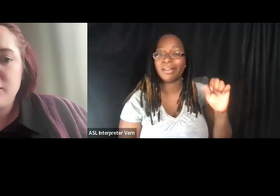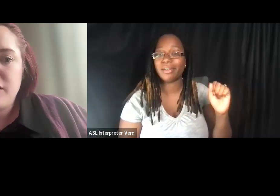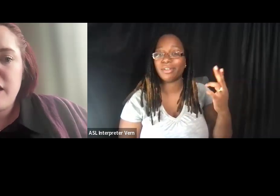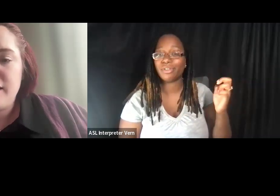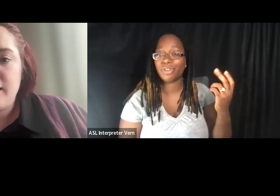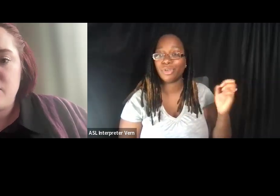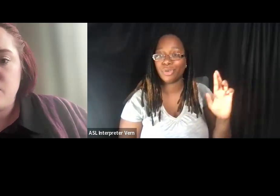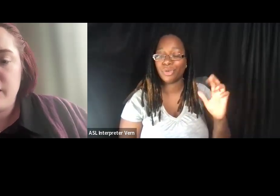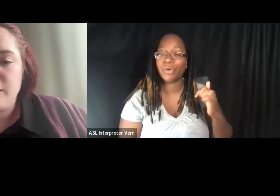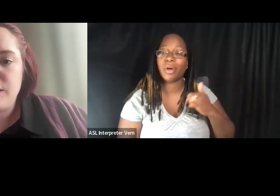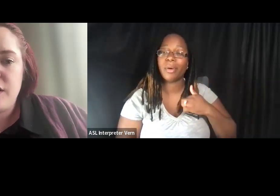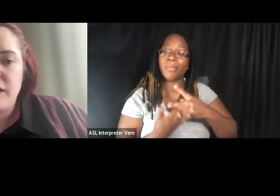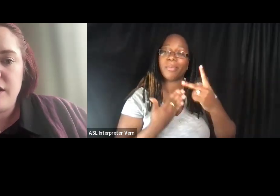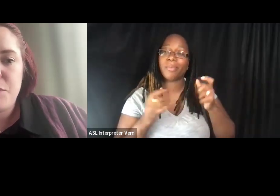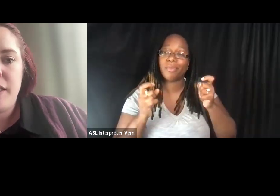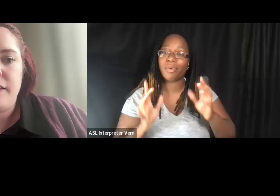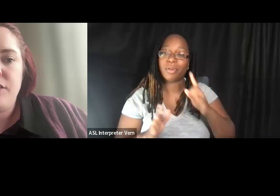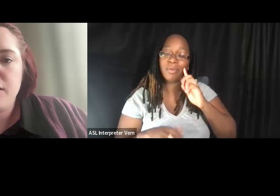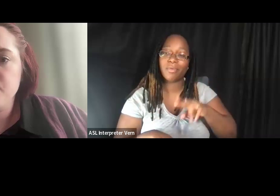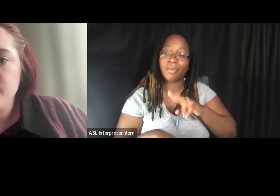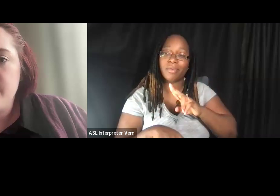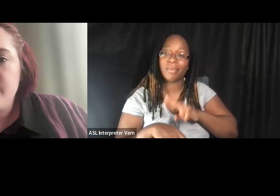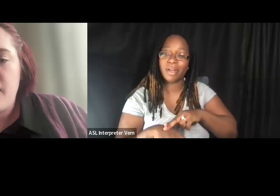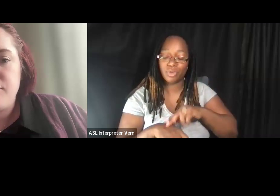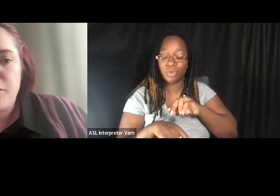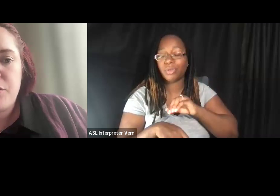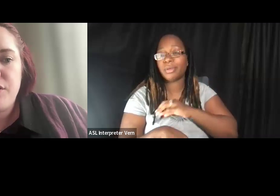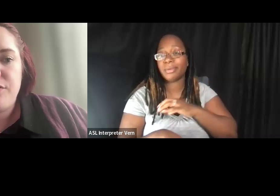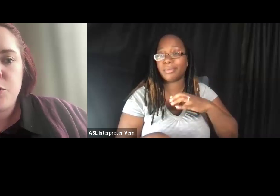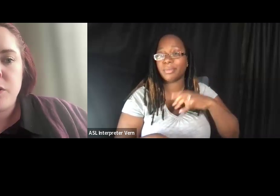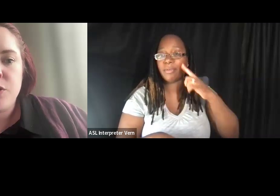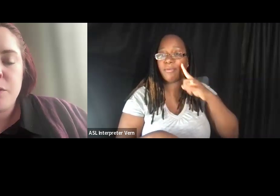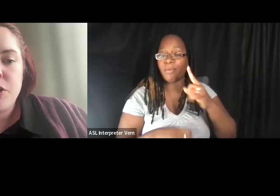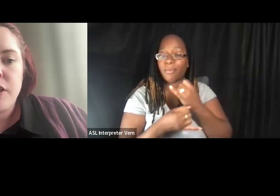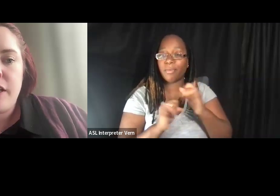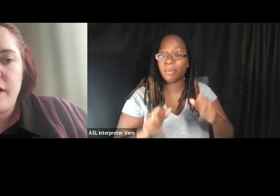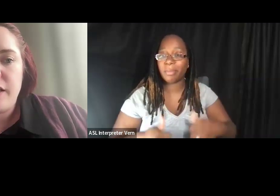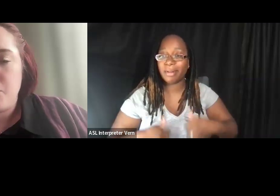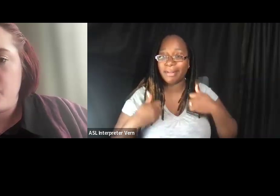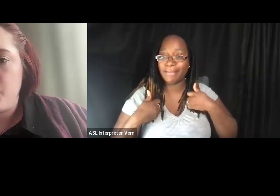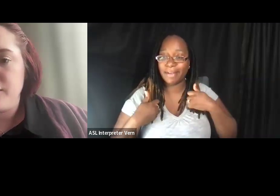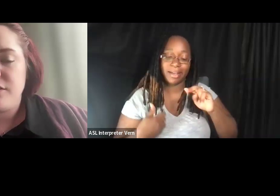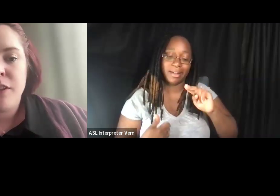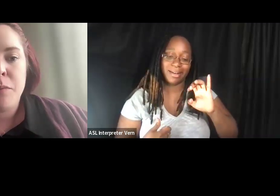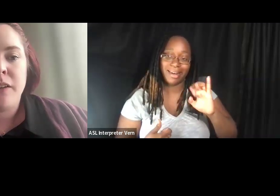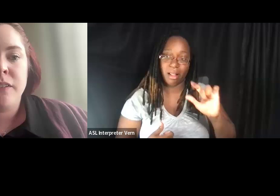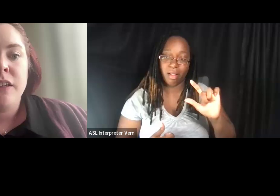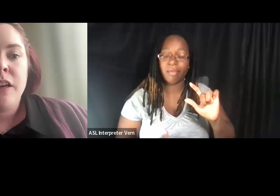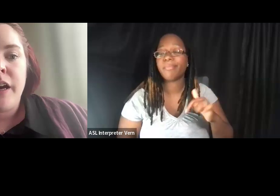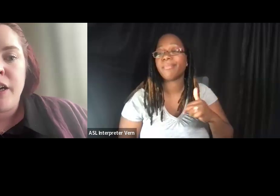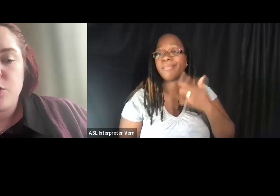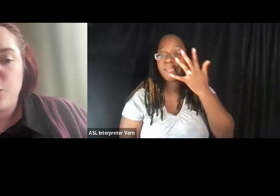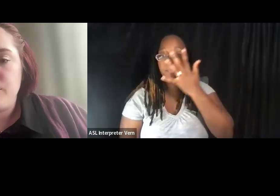program director at the National Council on Independent Living. For a brief visual description, I am a white